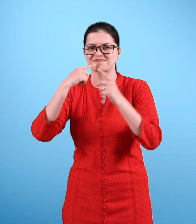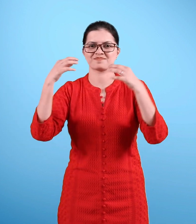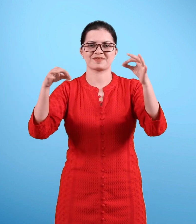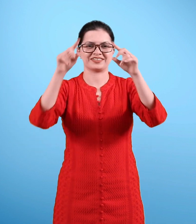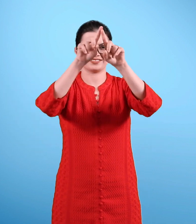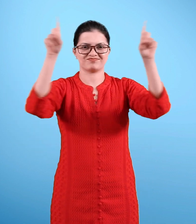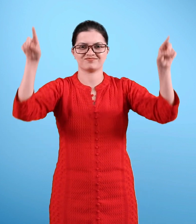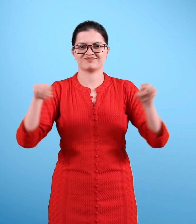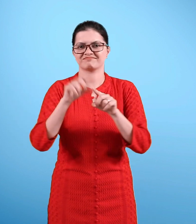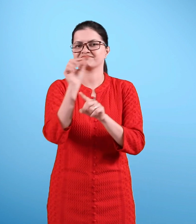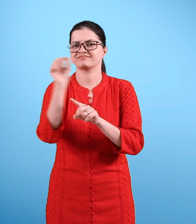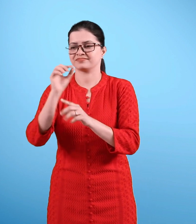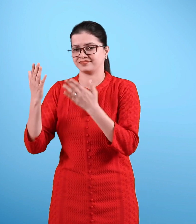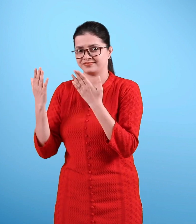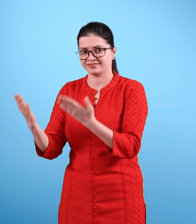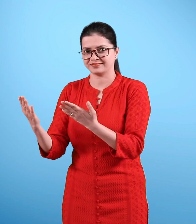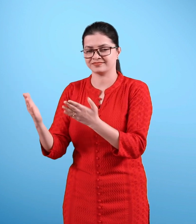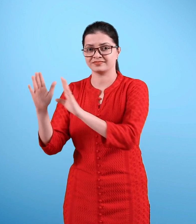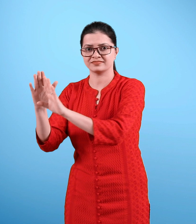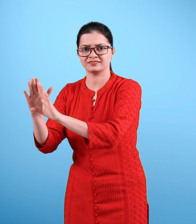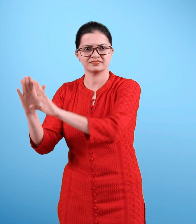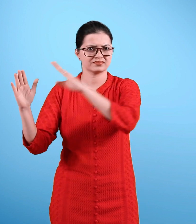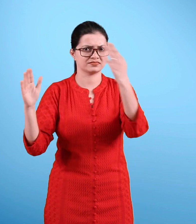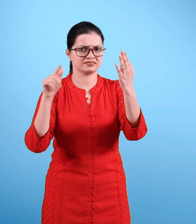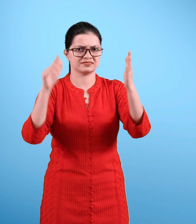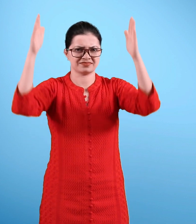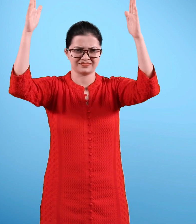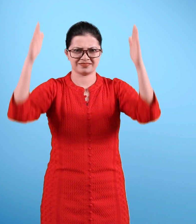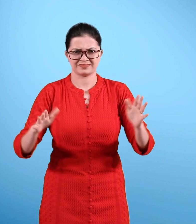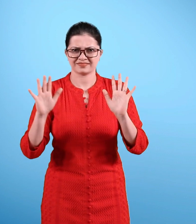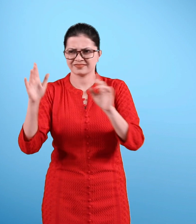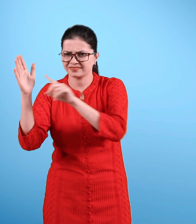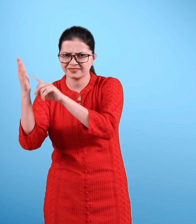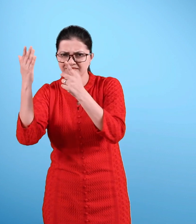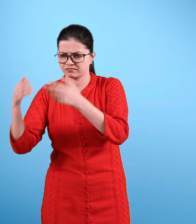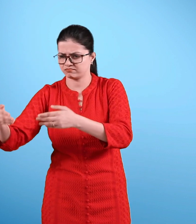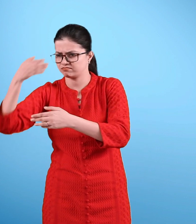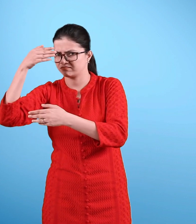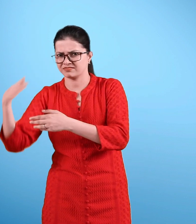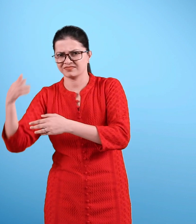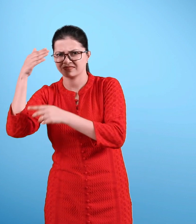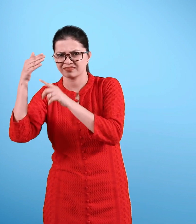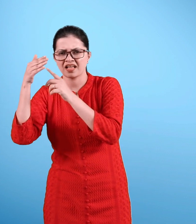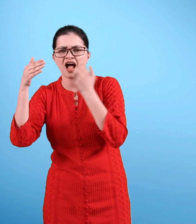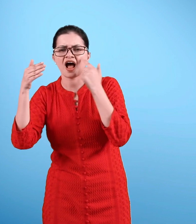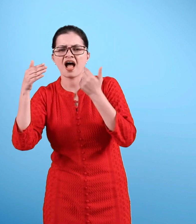pencil, rubber ball, sheet of writing paper. Complete this table according to your observation.